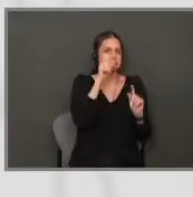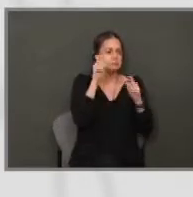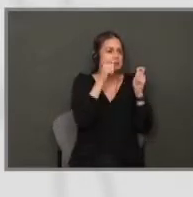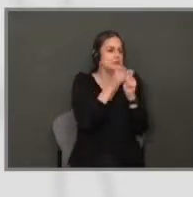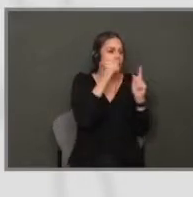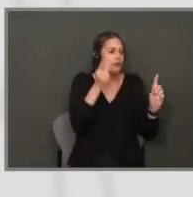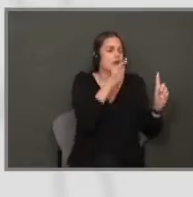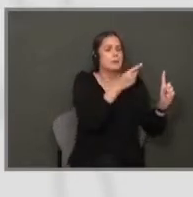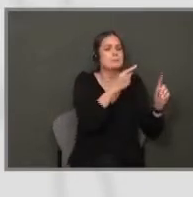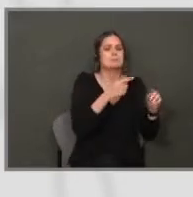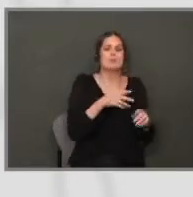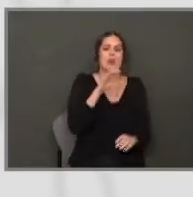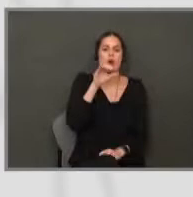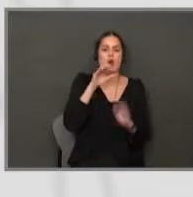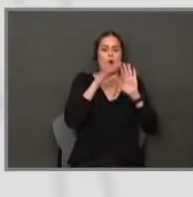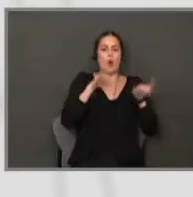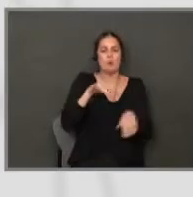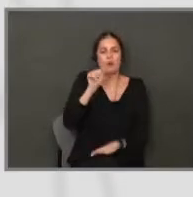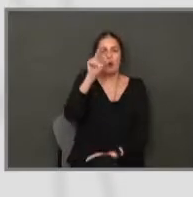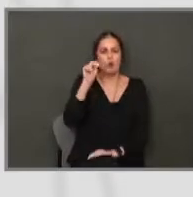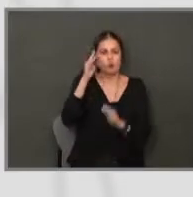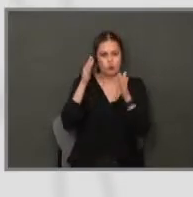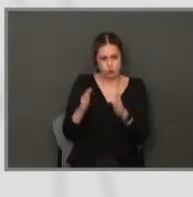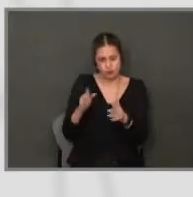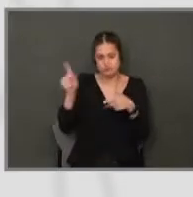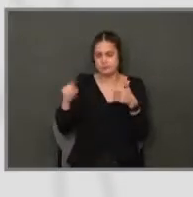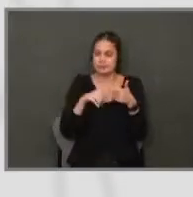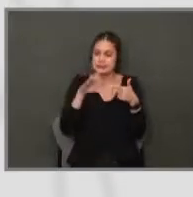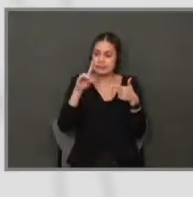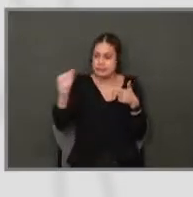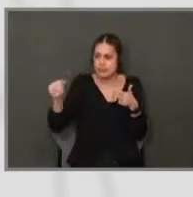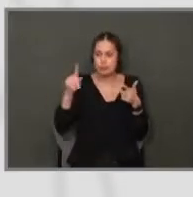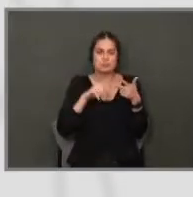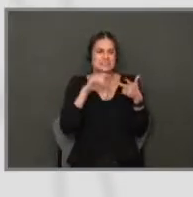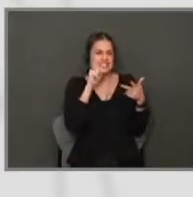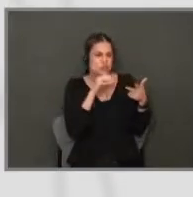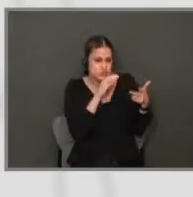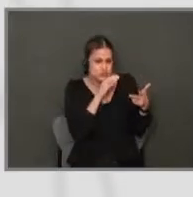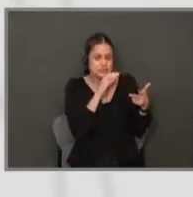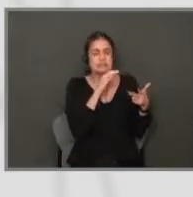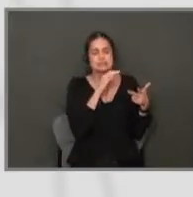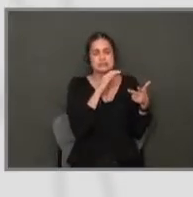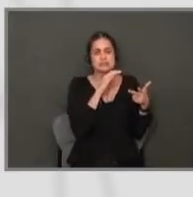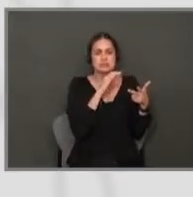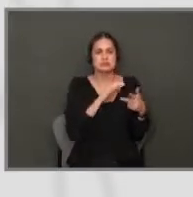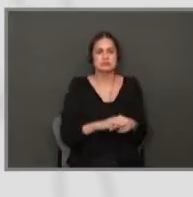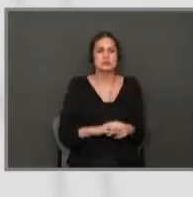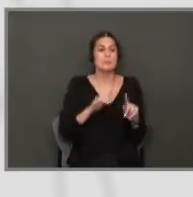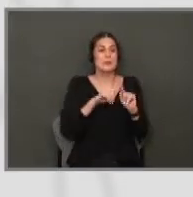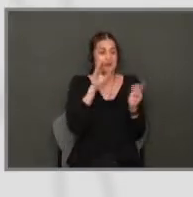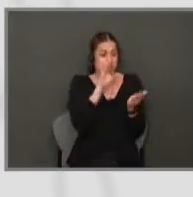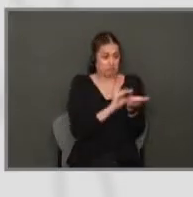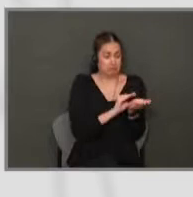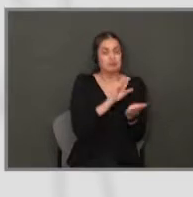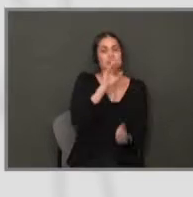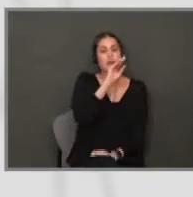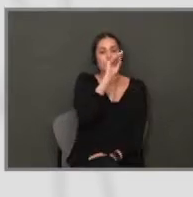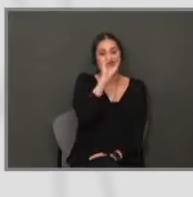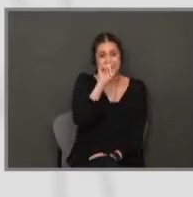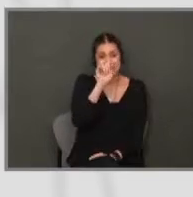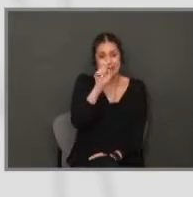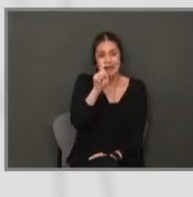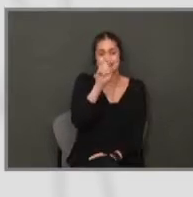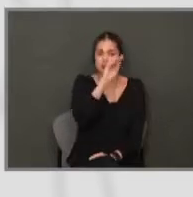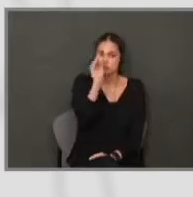that own homes, right? The disabled, the over 65, the elderly. A reduction in our property tax rate